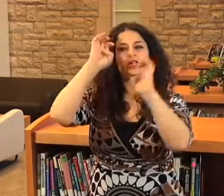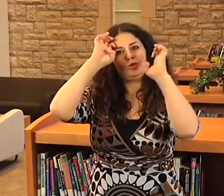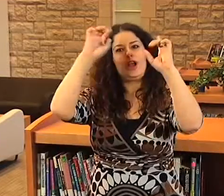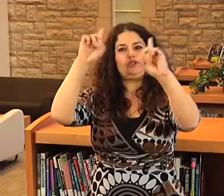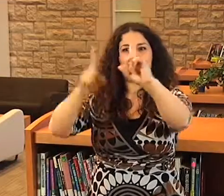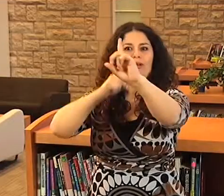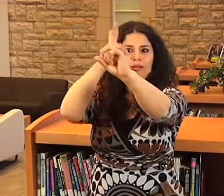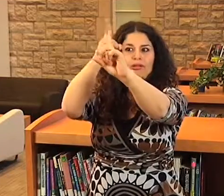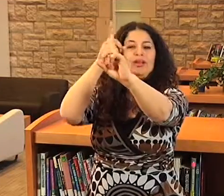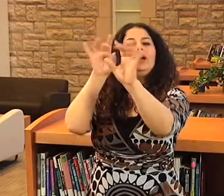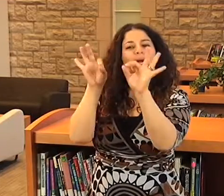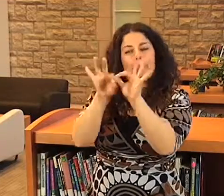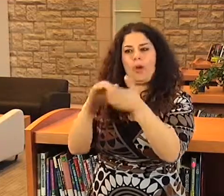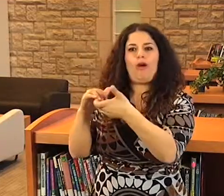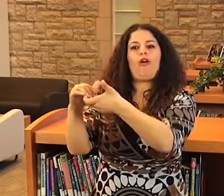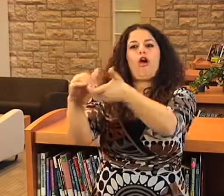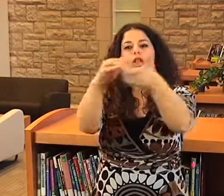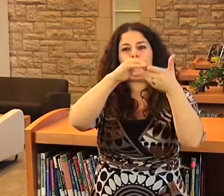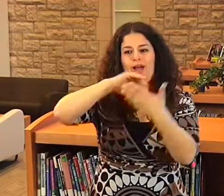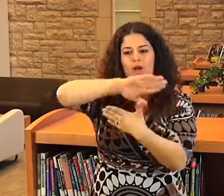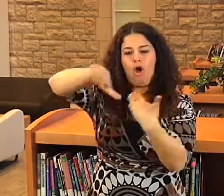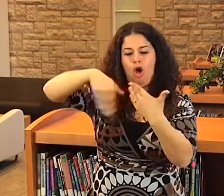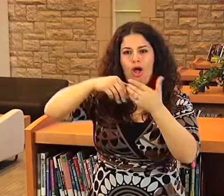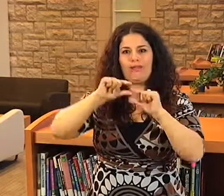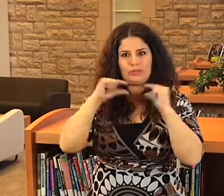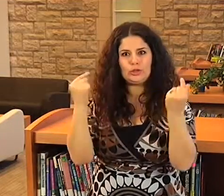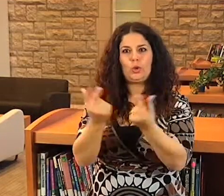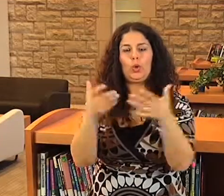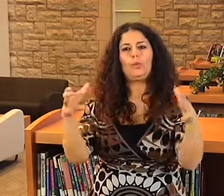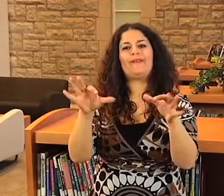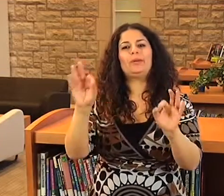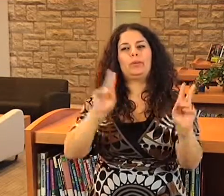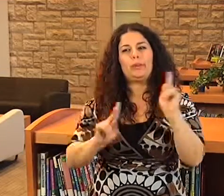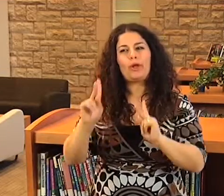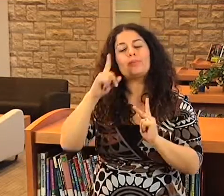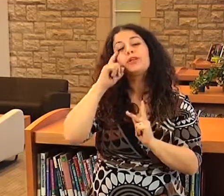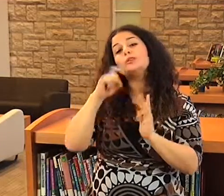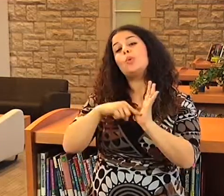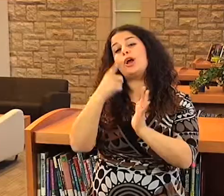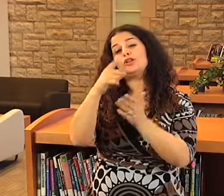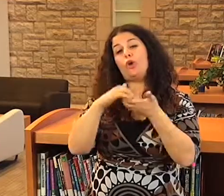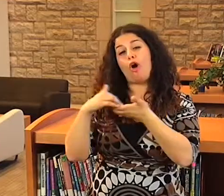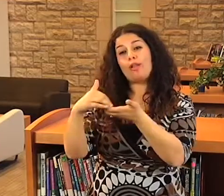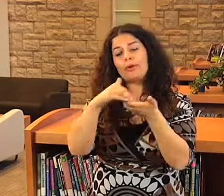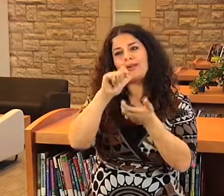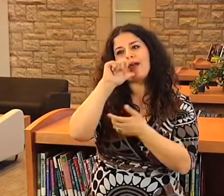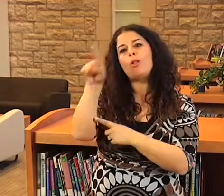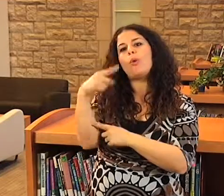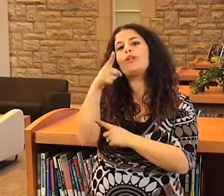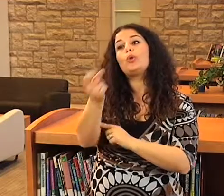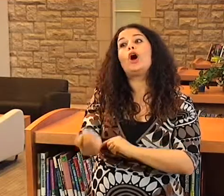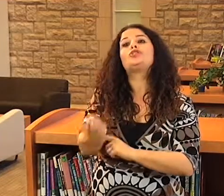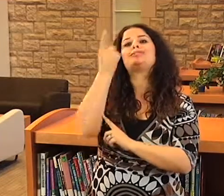that the educational goal is the same. That whole group of people works towards the same goal.